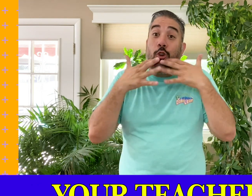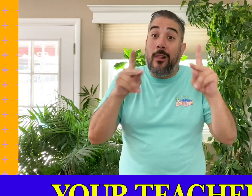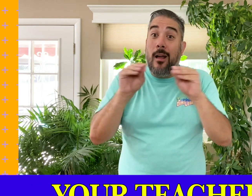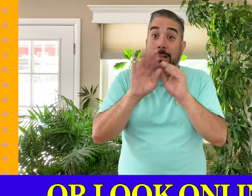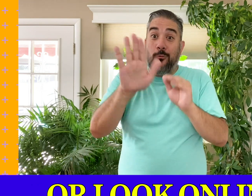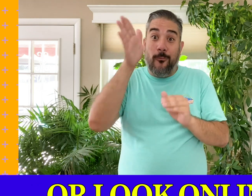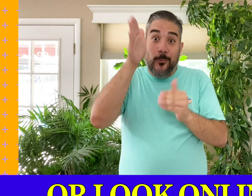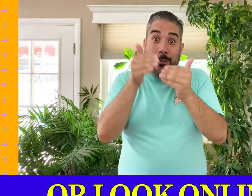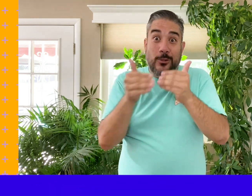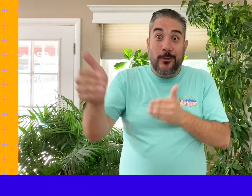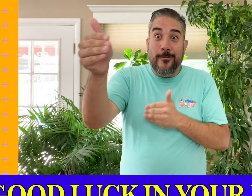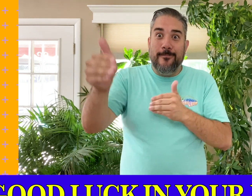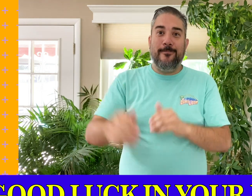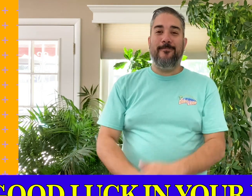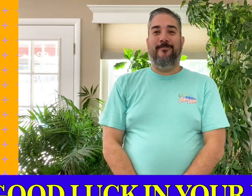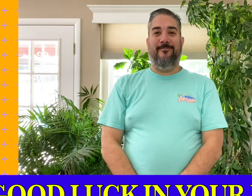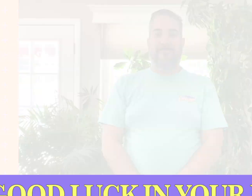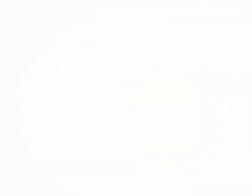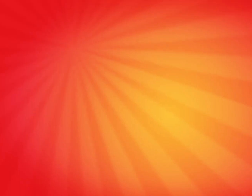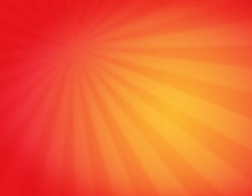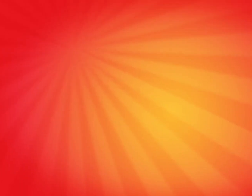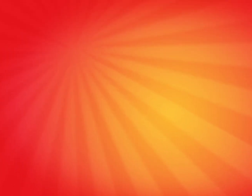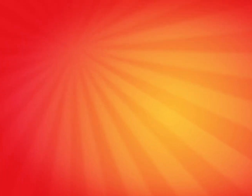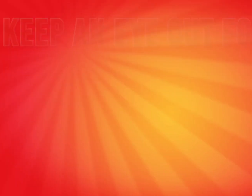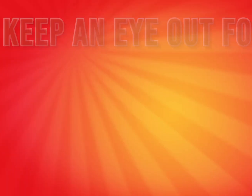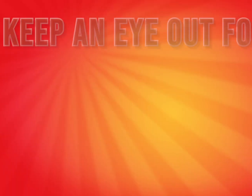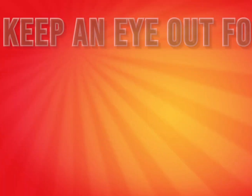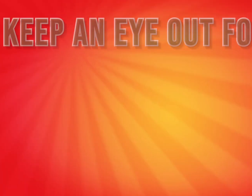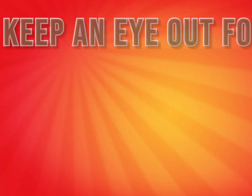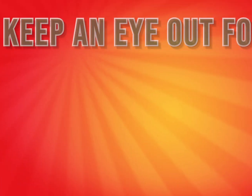teachers, or look online. Good luck in your future. It fades into an orange and yellow